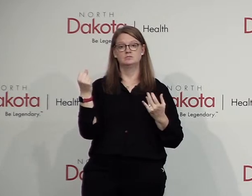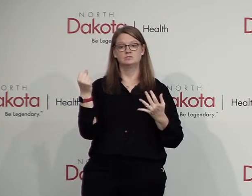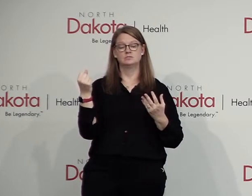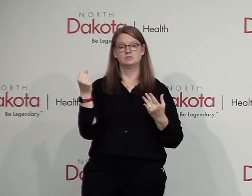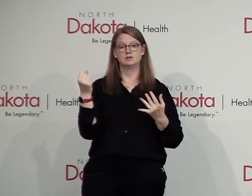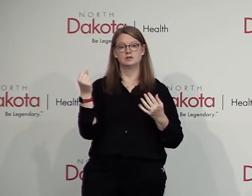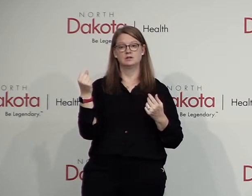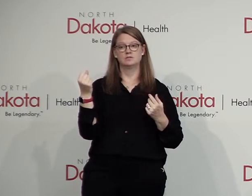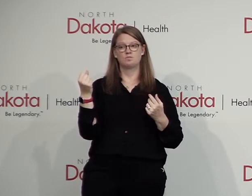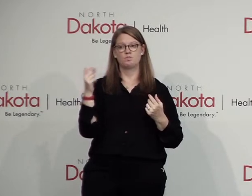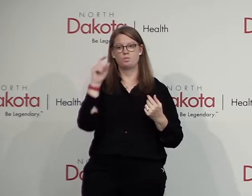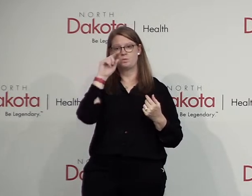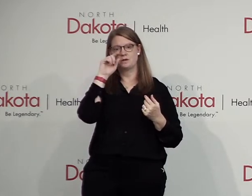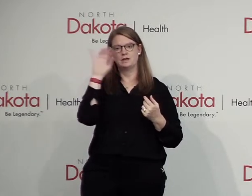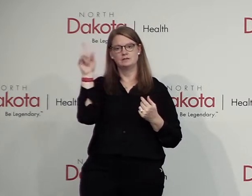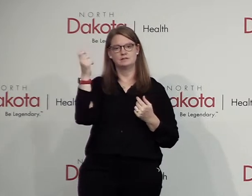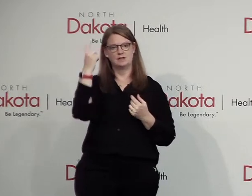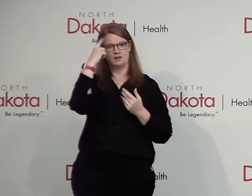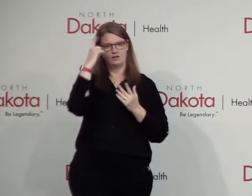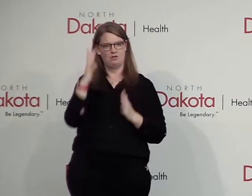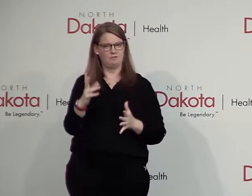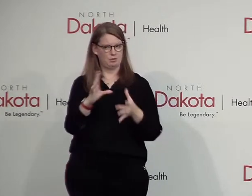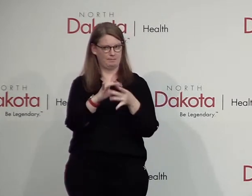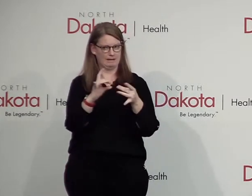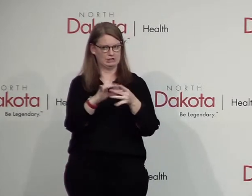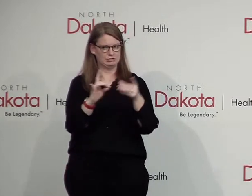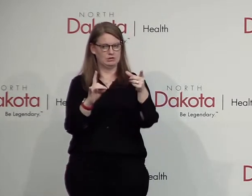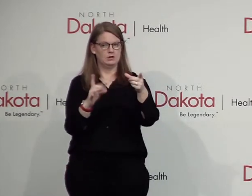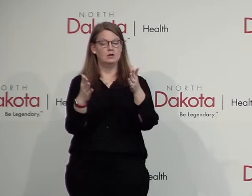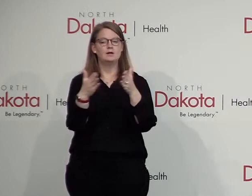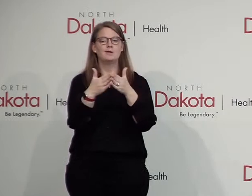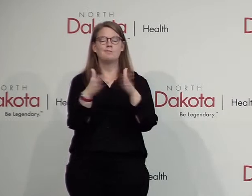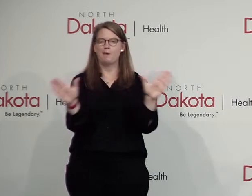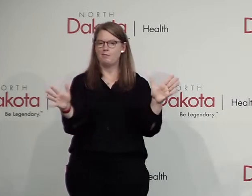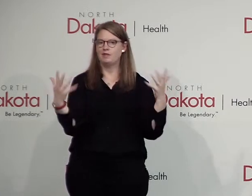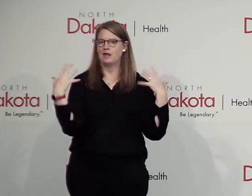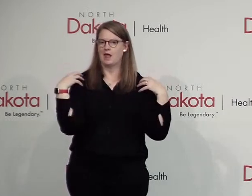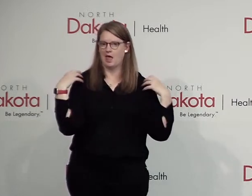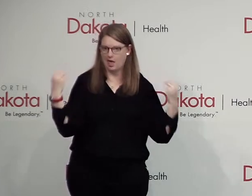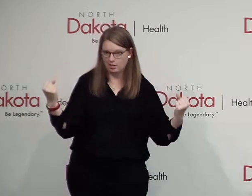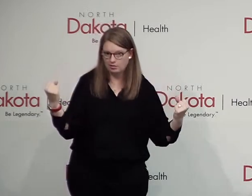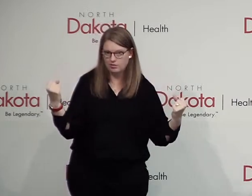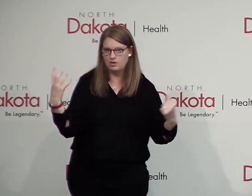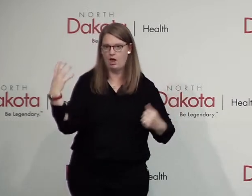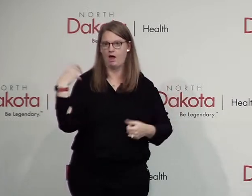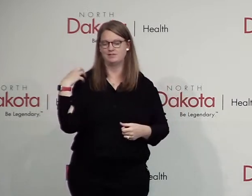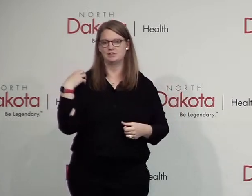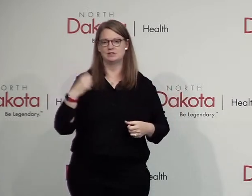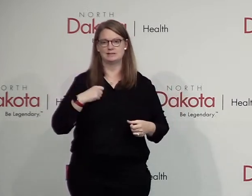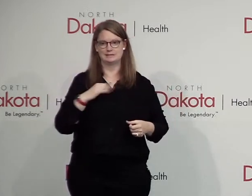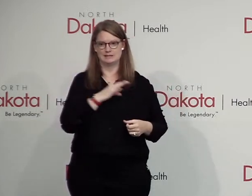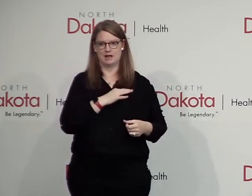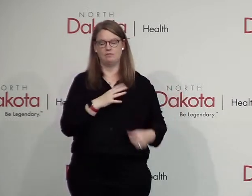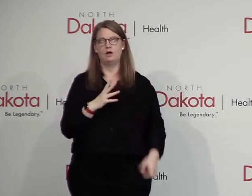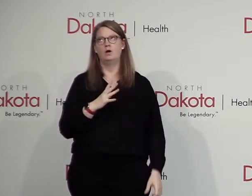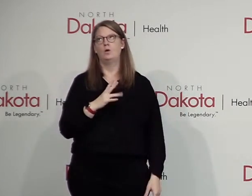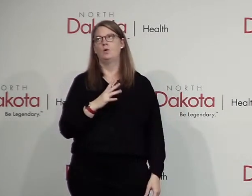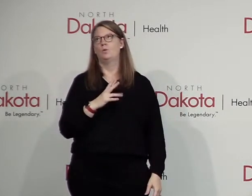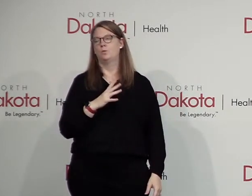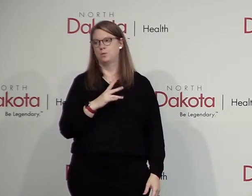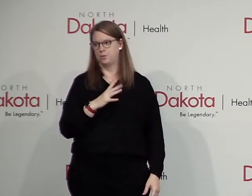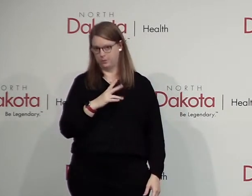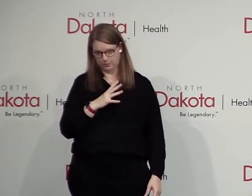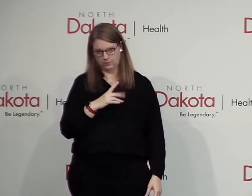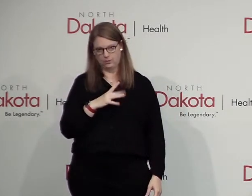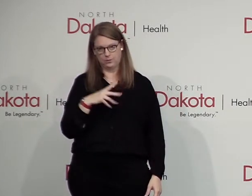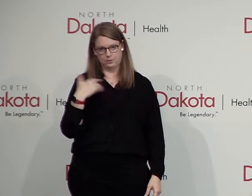Governor Burgum said, the public health officers and staff are doing a phenomenal job to try to help